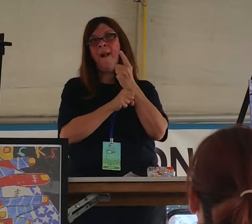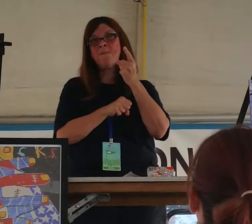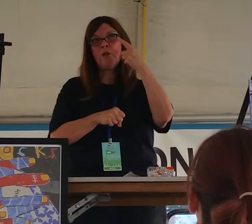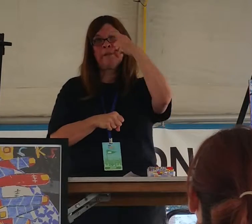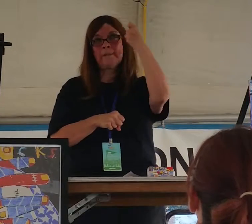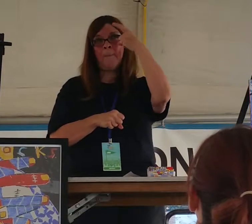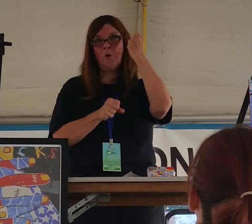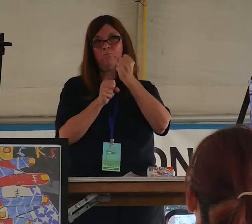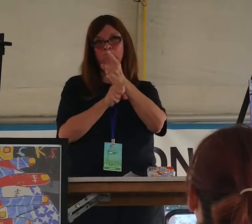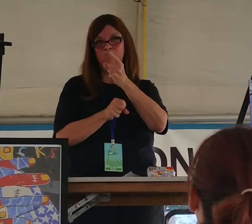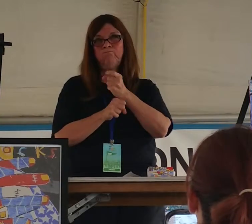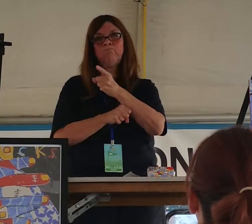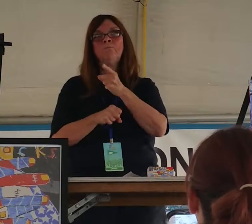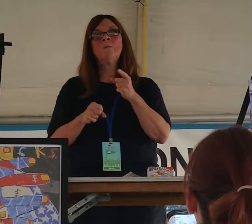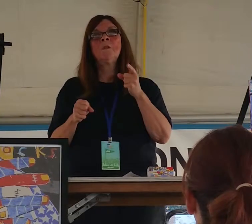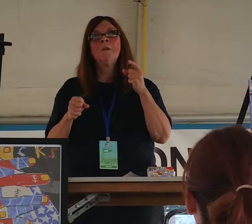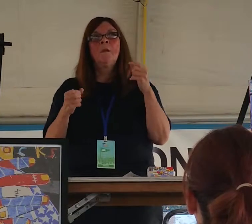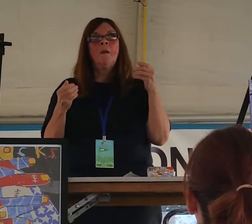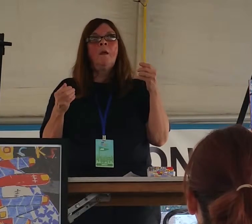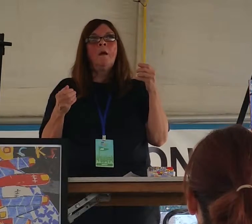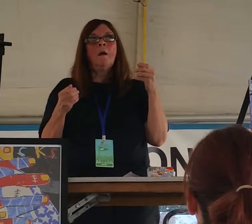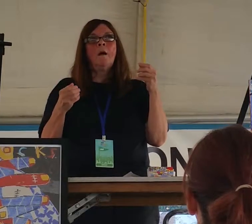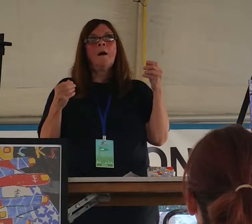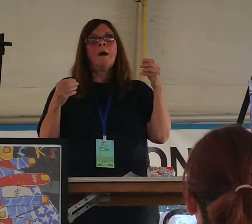different workshops every summer.